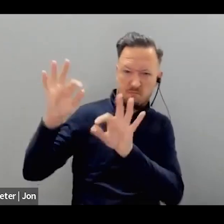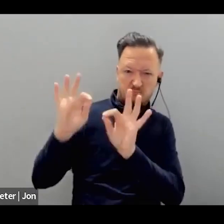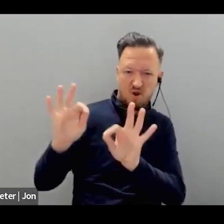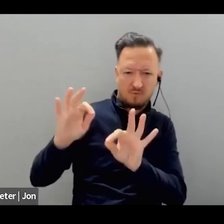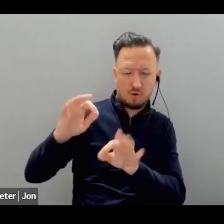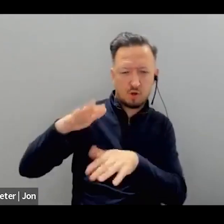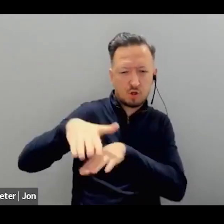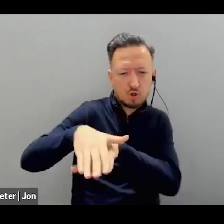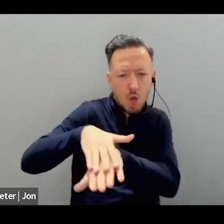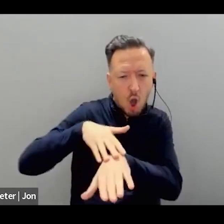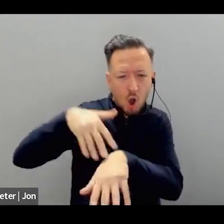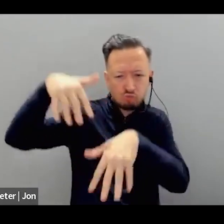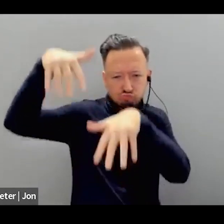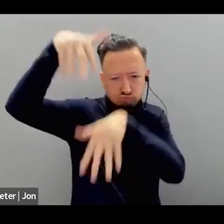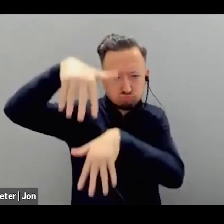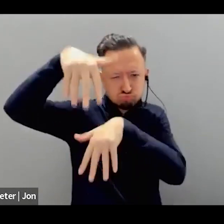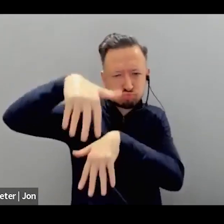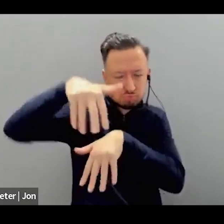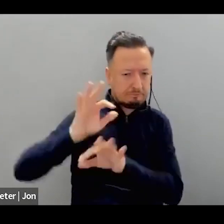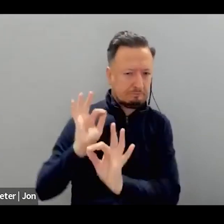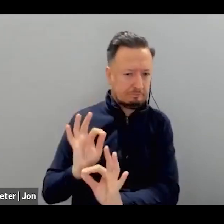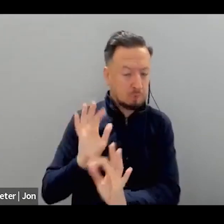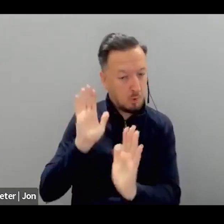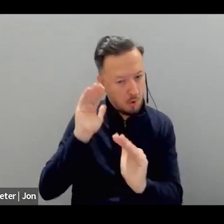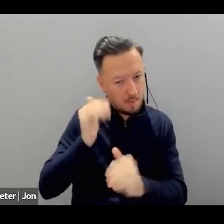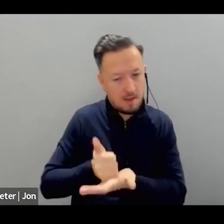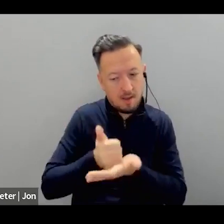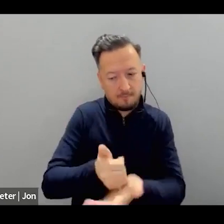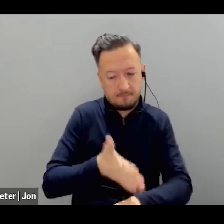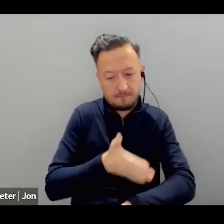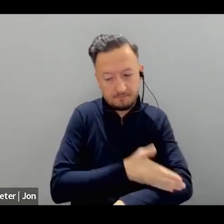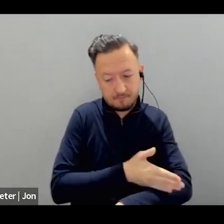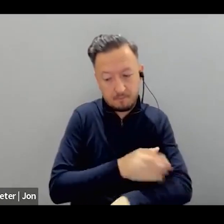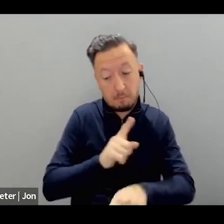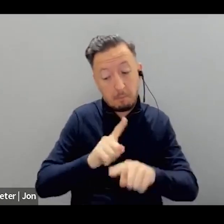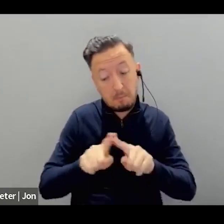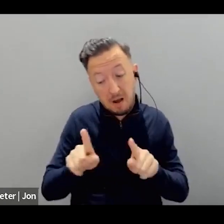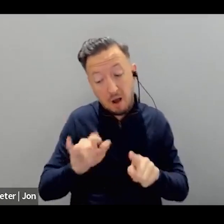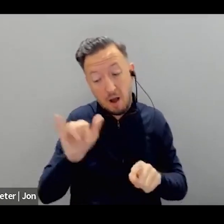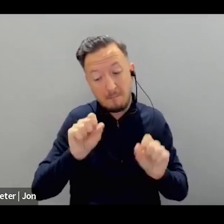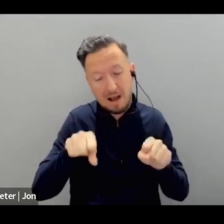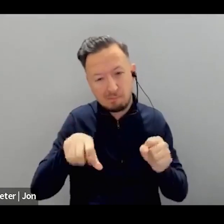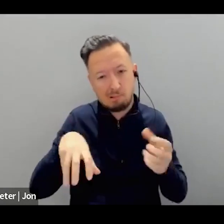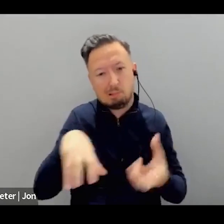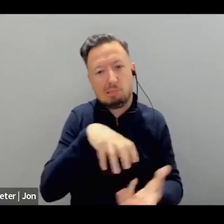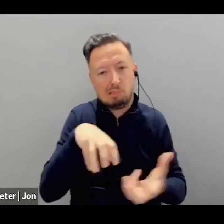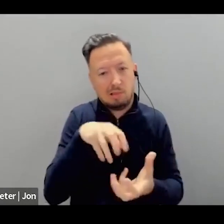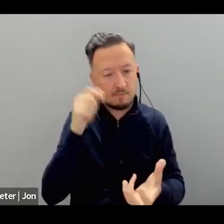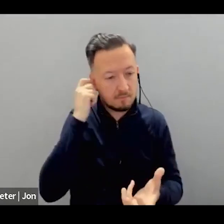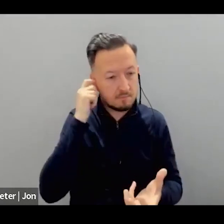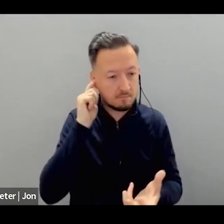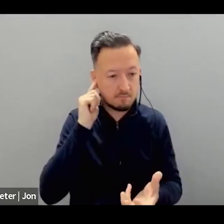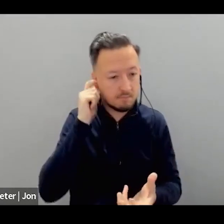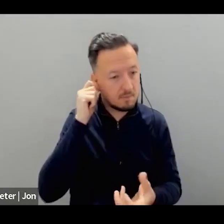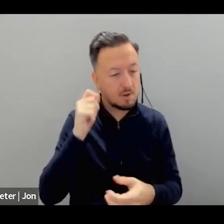straight down. But initially, at least, that could be stirring it up a little more than usual. In reservoir